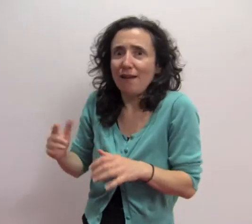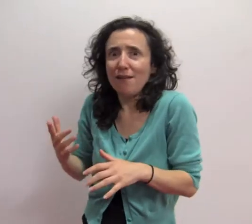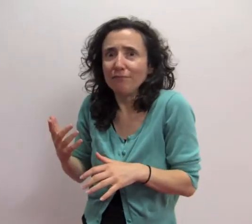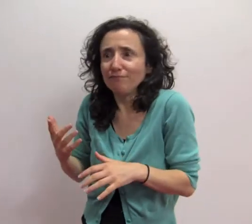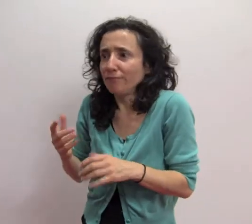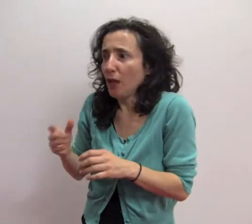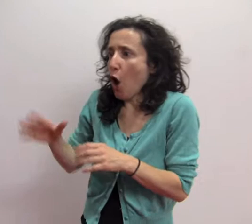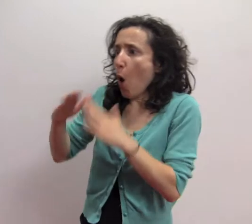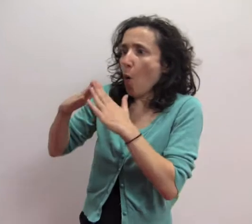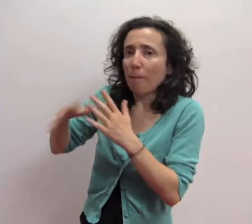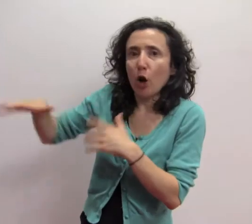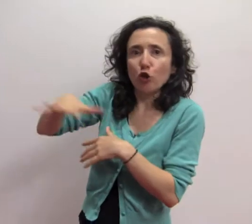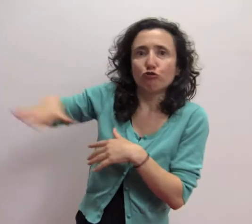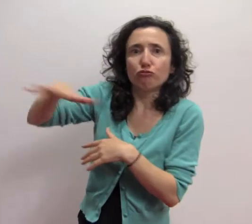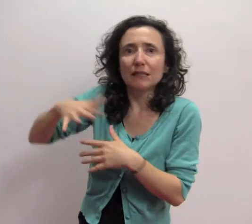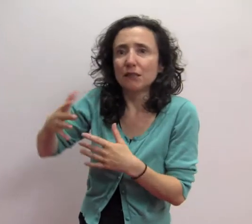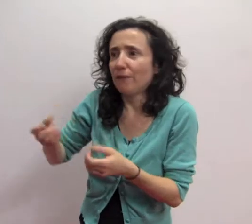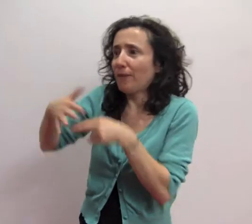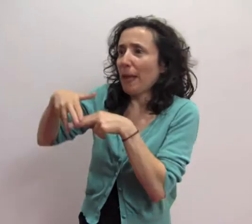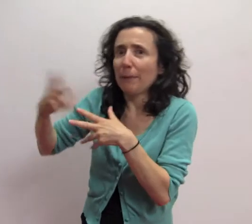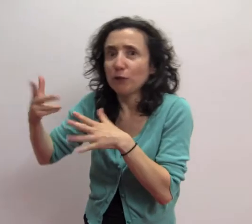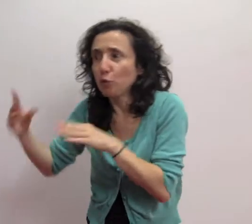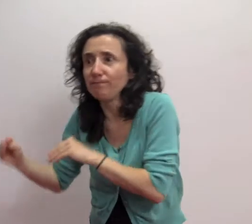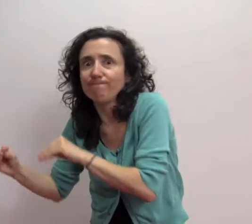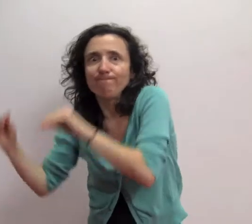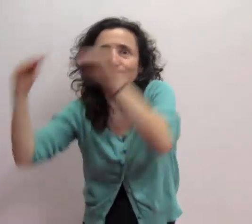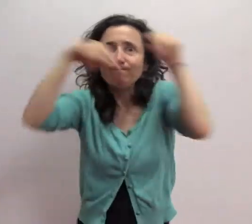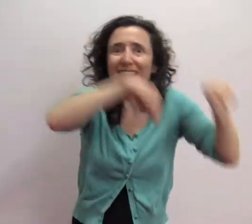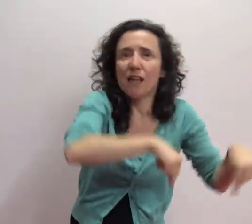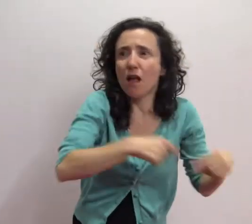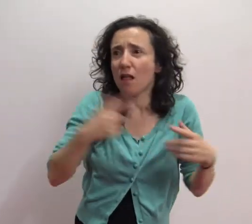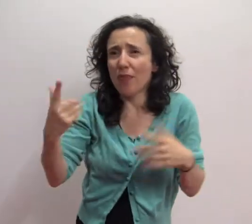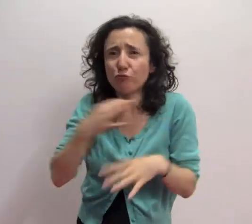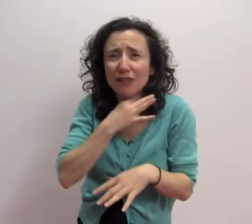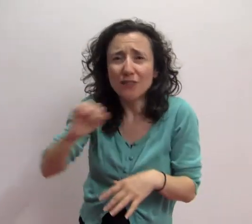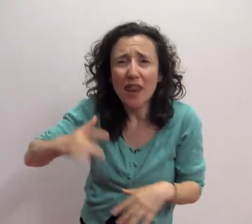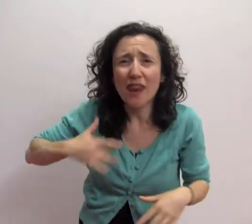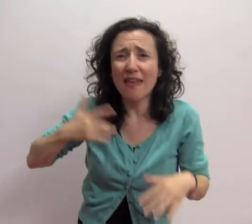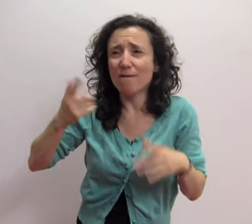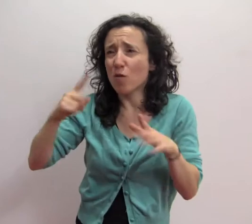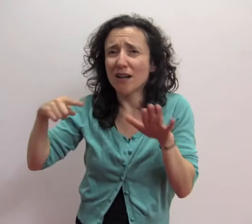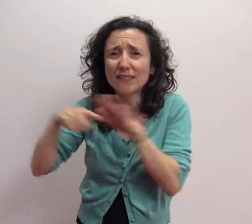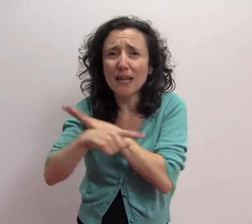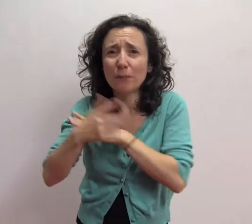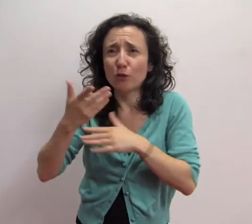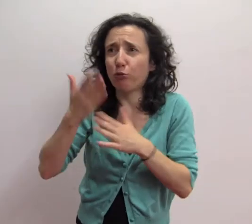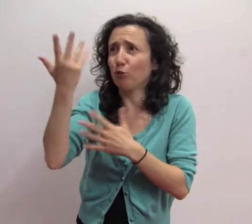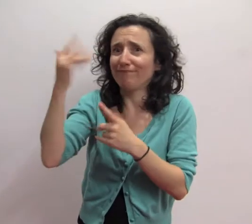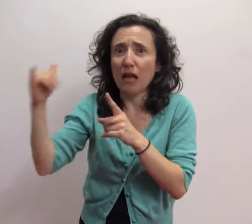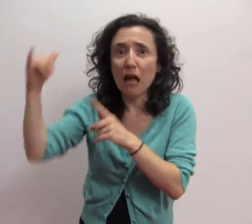England. But I wanted to know what it was like, what made them want to leave their families, their home countries,